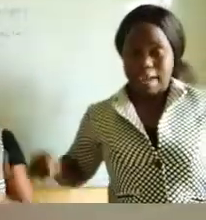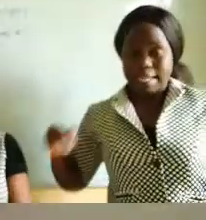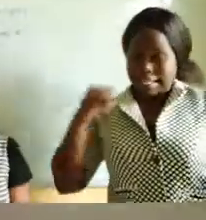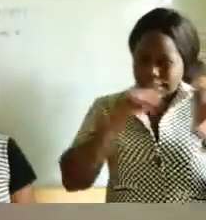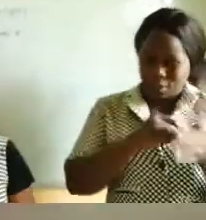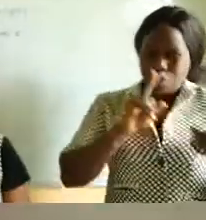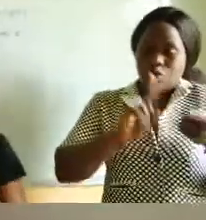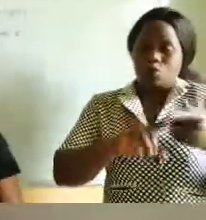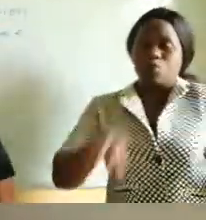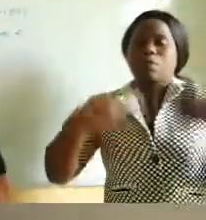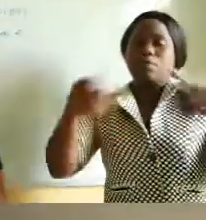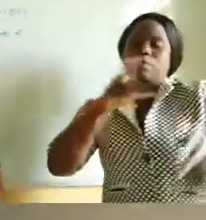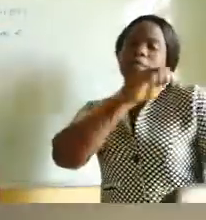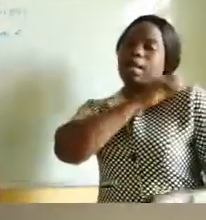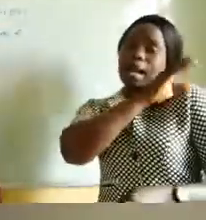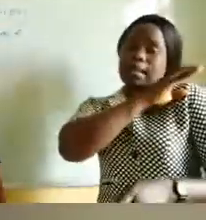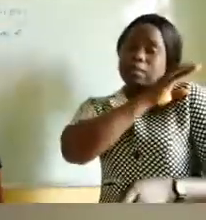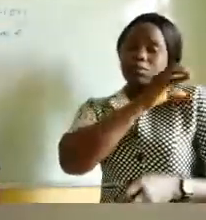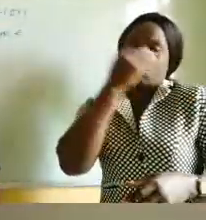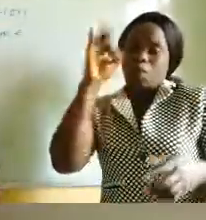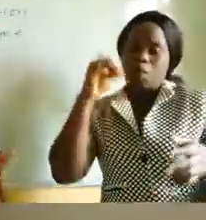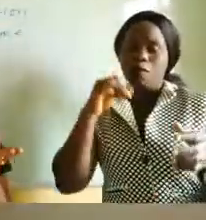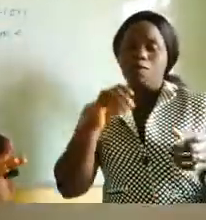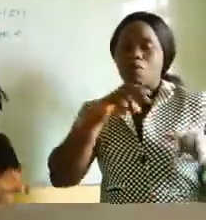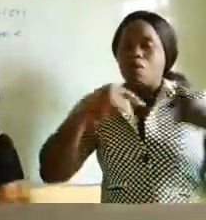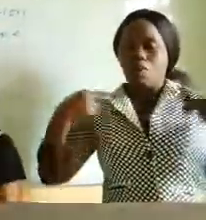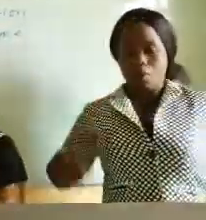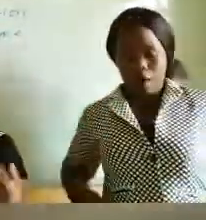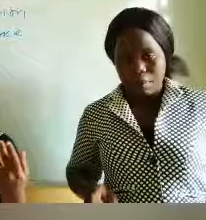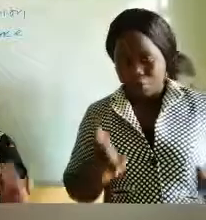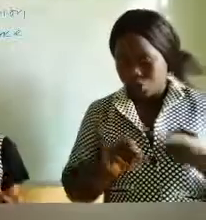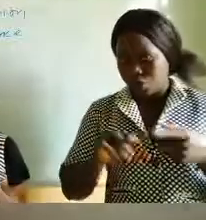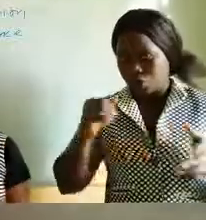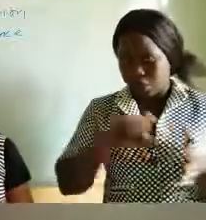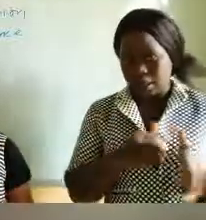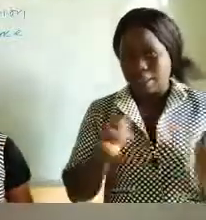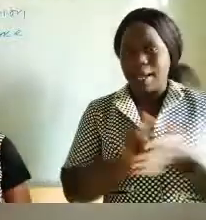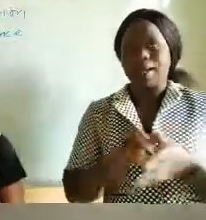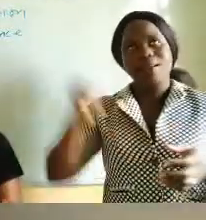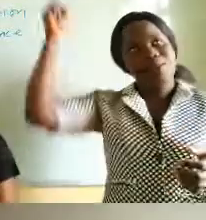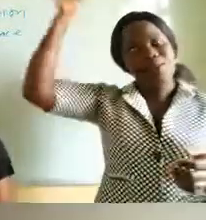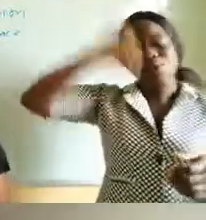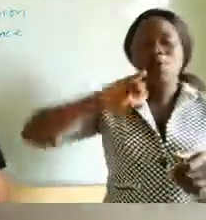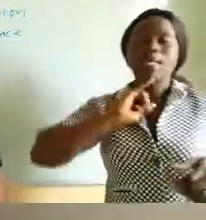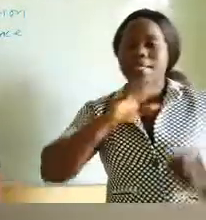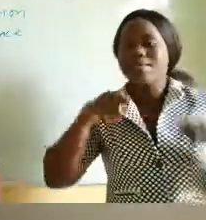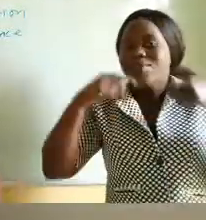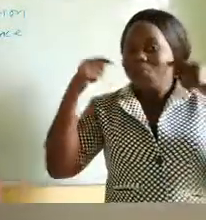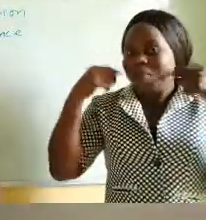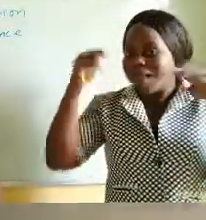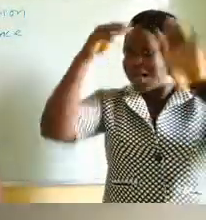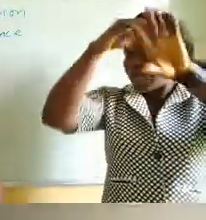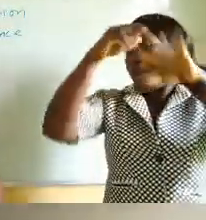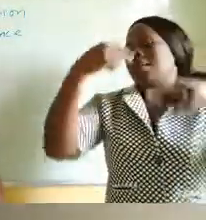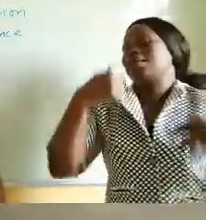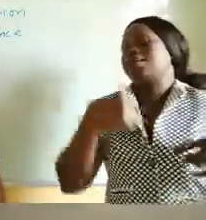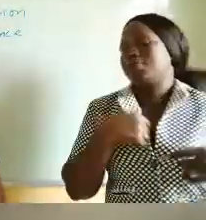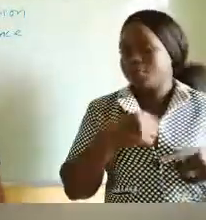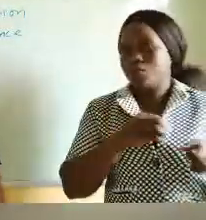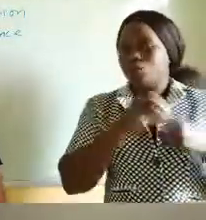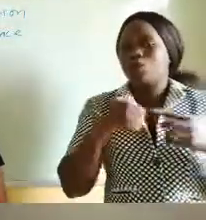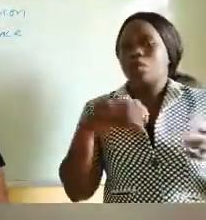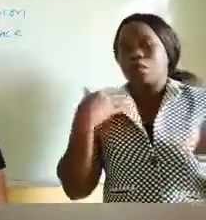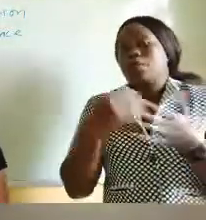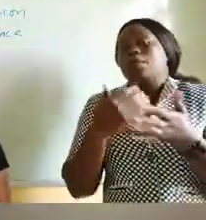a human being to the sun. By saying the sun is smiling at me. Or you said, Mommy, the